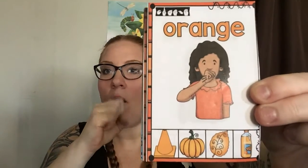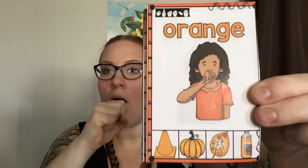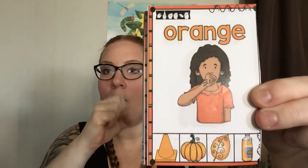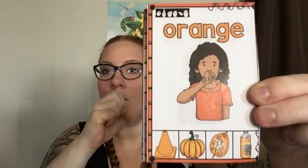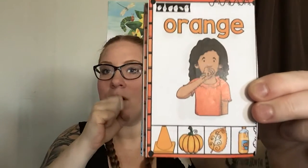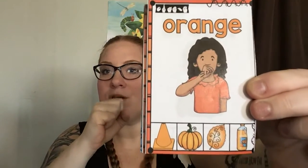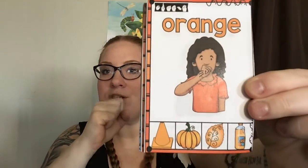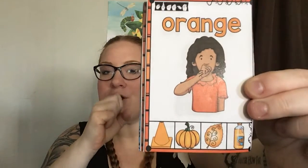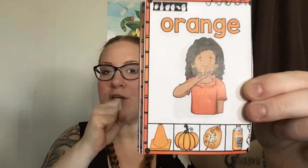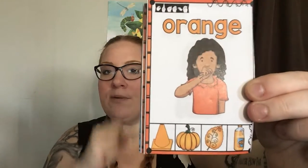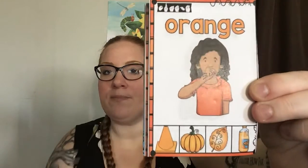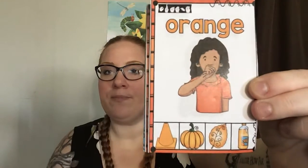Orange.